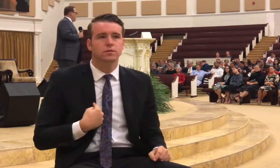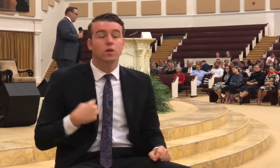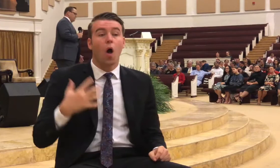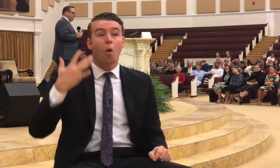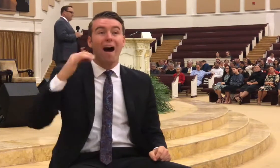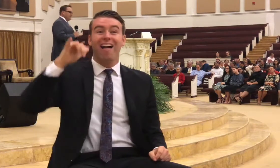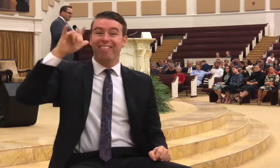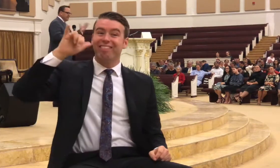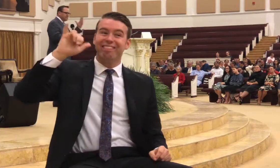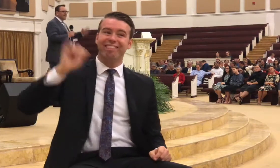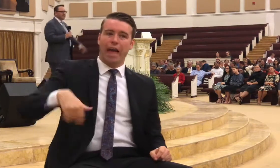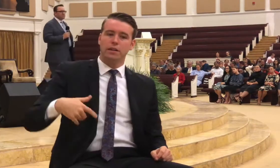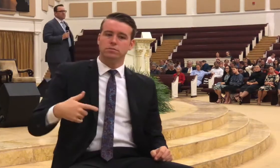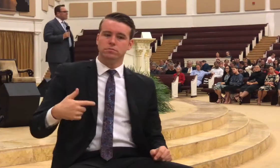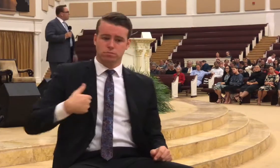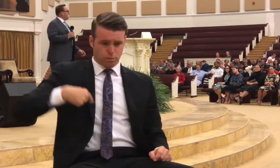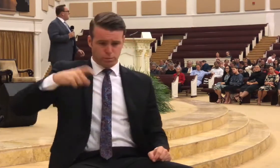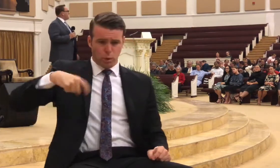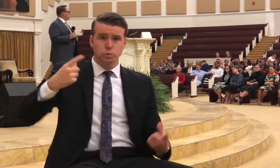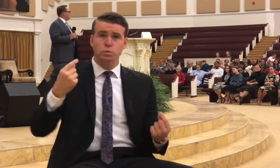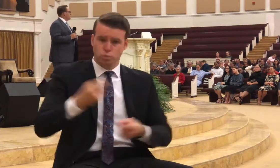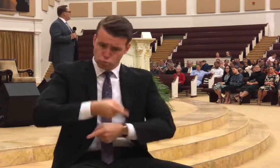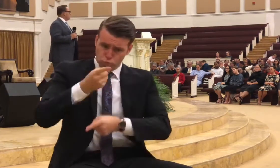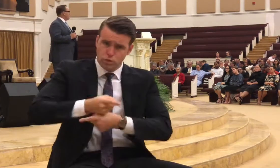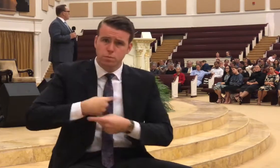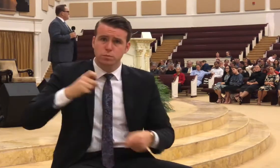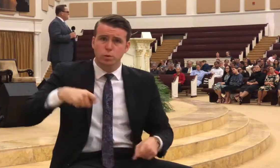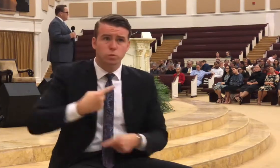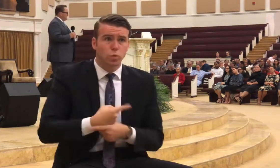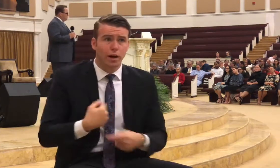Because that's what it seems like you're supposed to do, right?